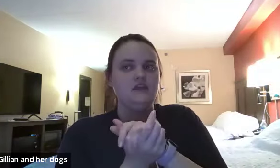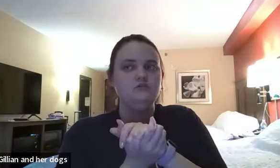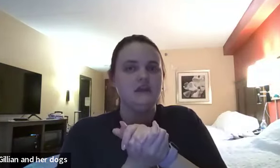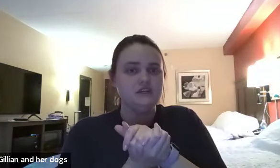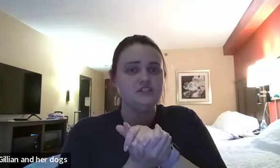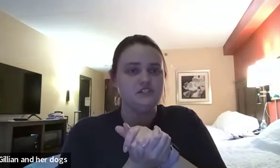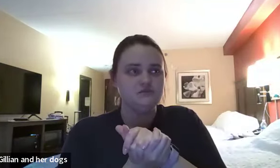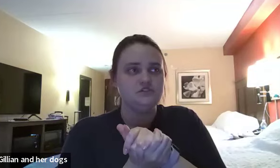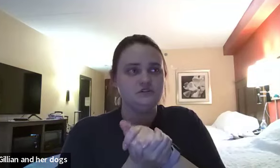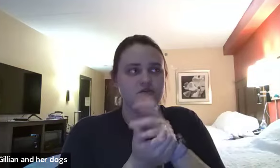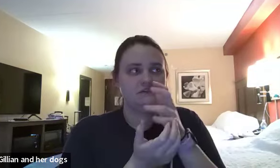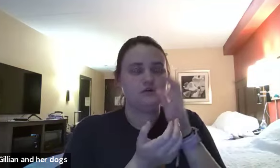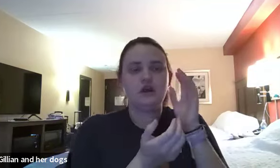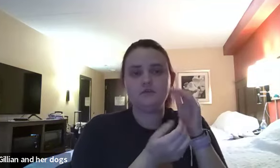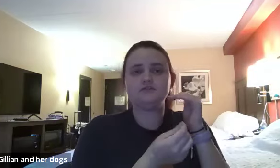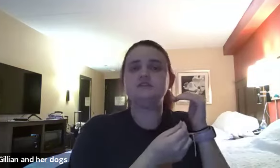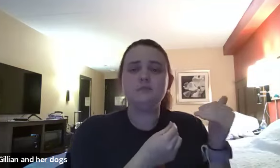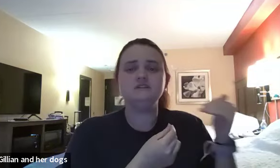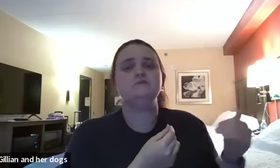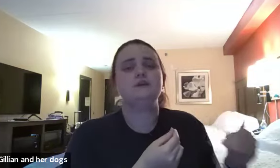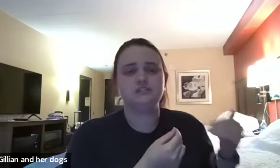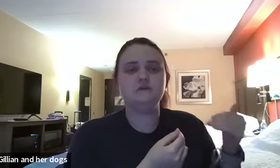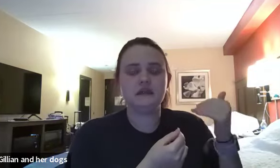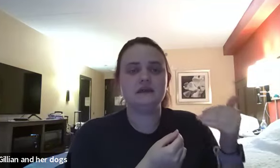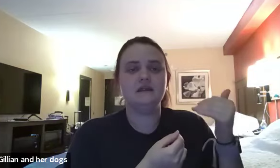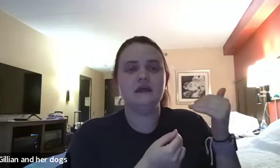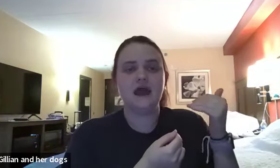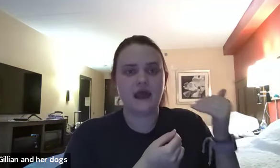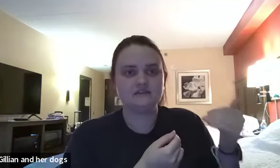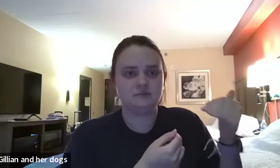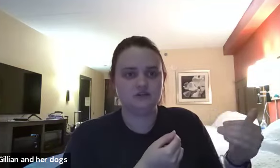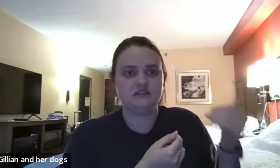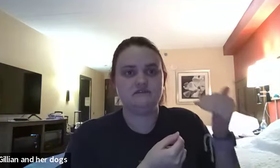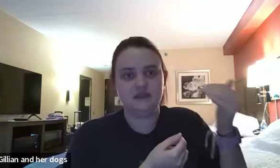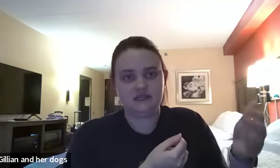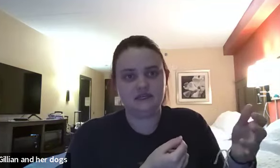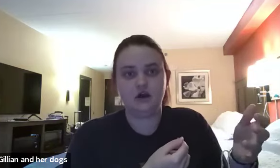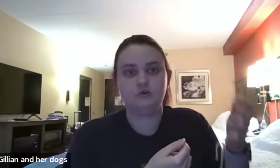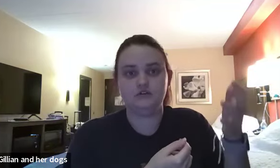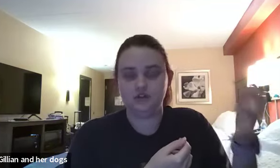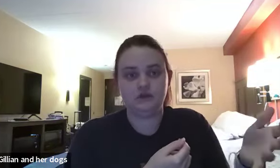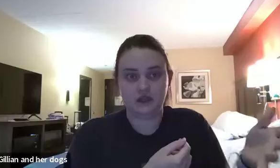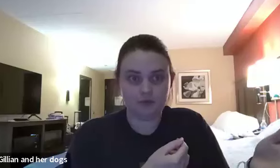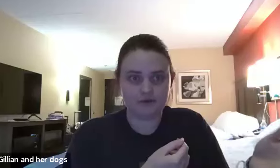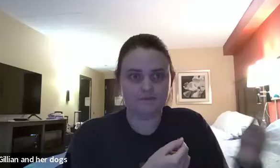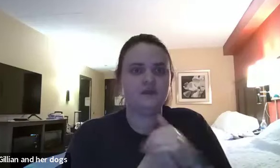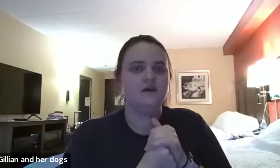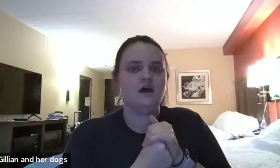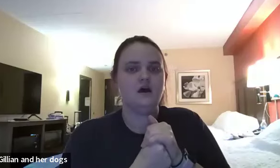You can just do to like there's a couple different ways you can ask a person if they need help or if you can help them.